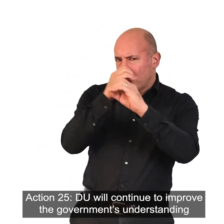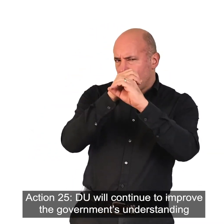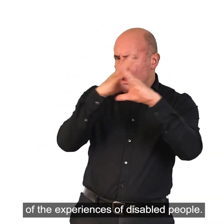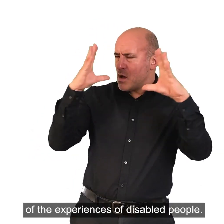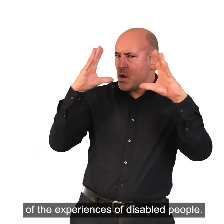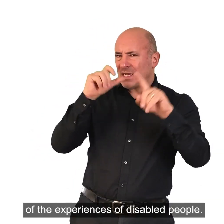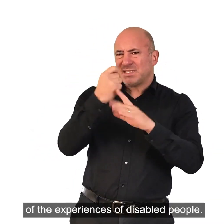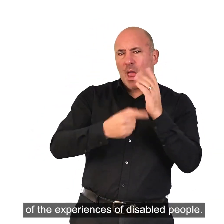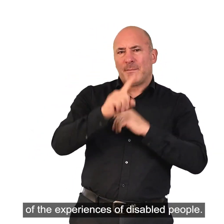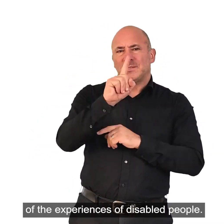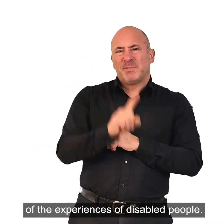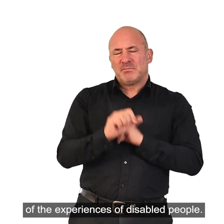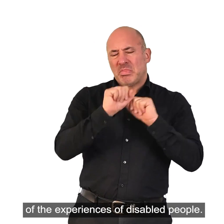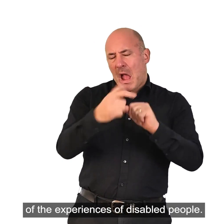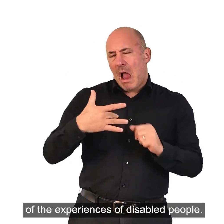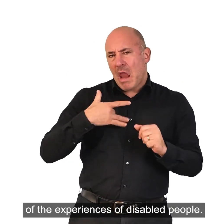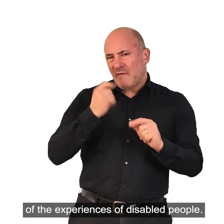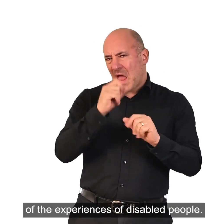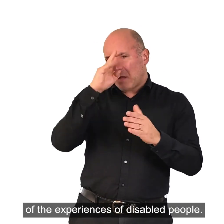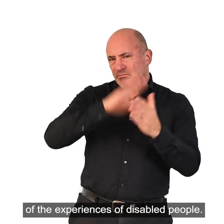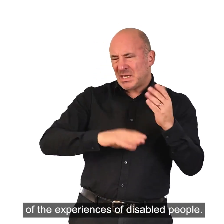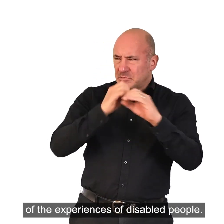of the experiences of disabled people.